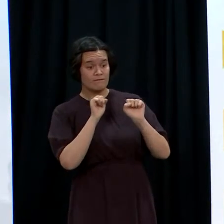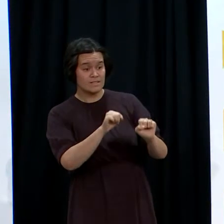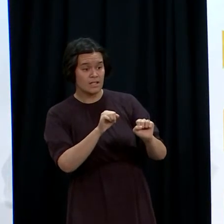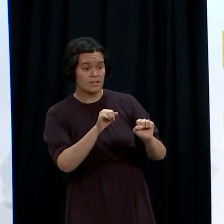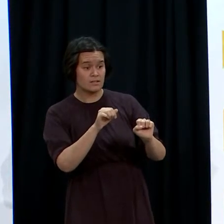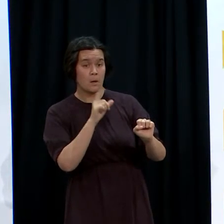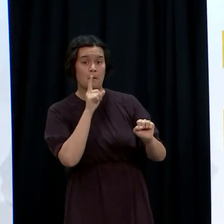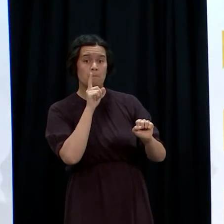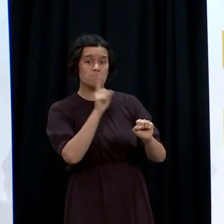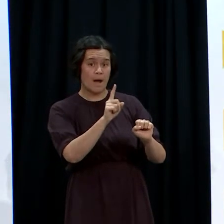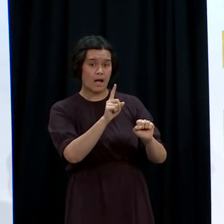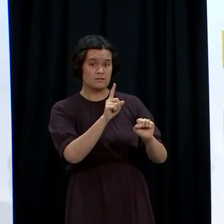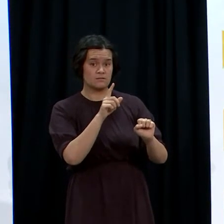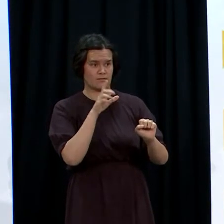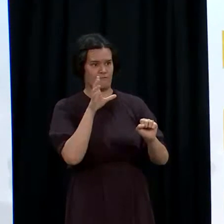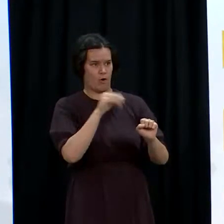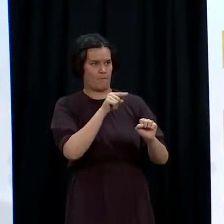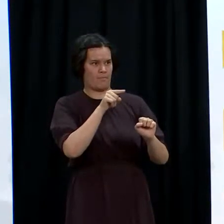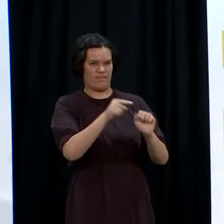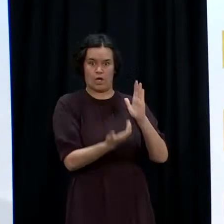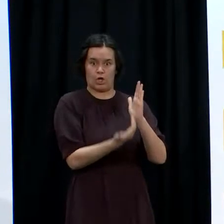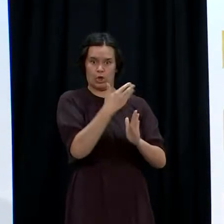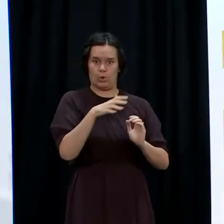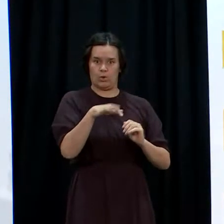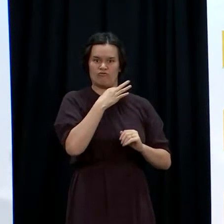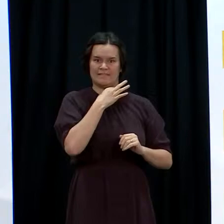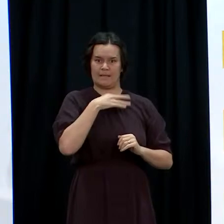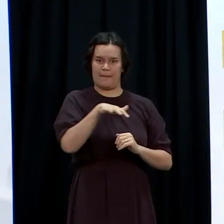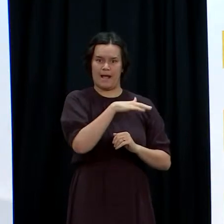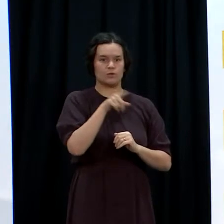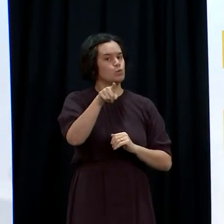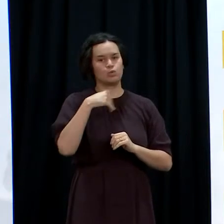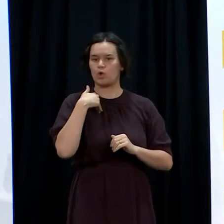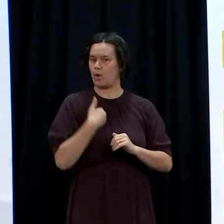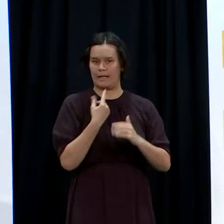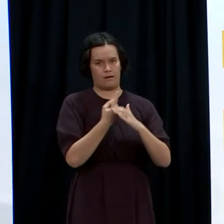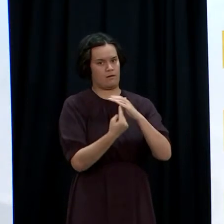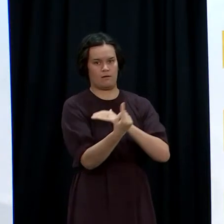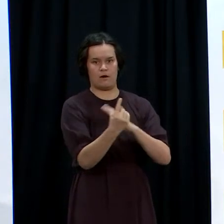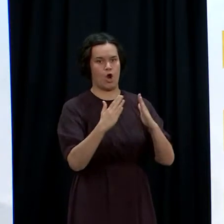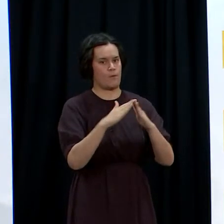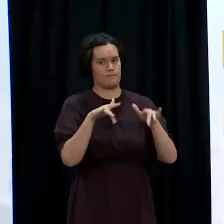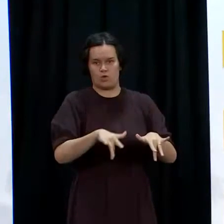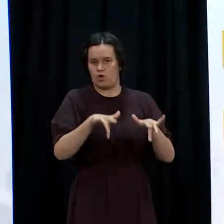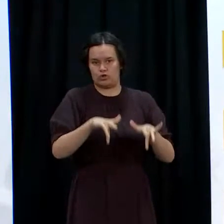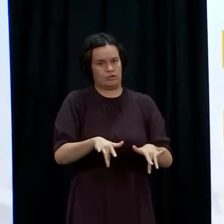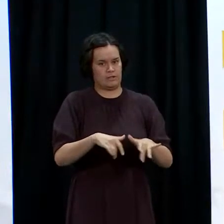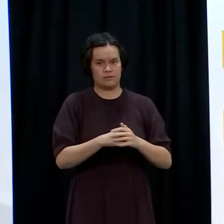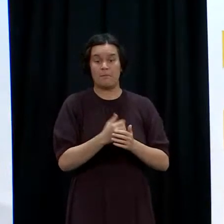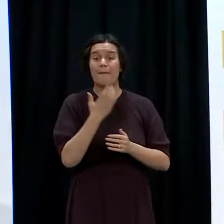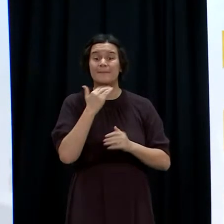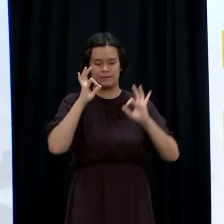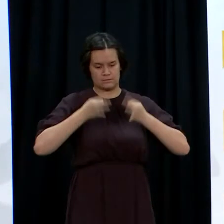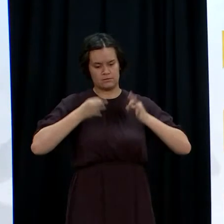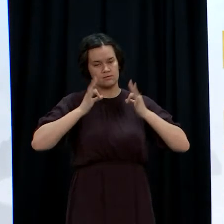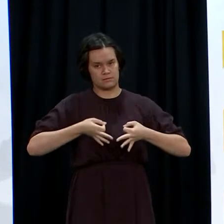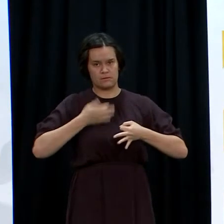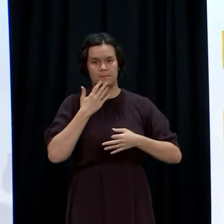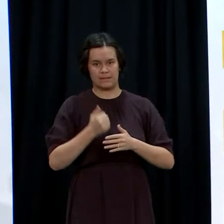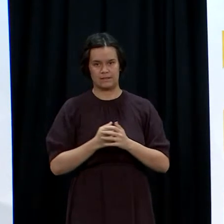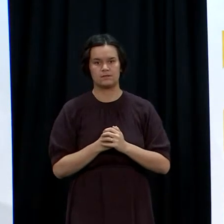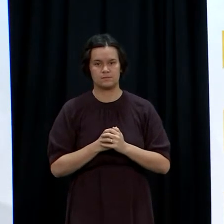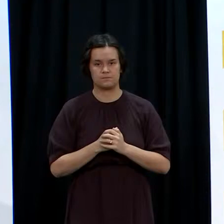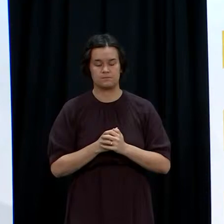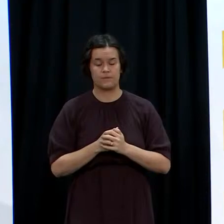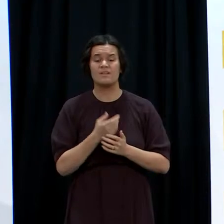There are 27 people in hospital today, all are in the Auckland region, and of these 4 are in intensive care and all 4 requiring ventilation at the